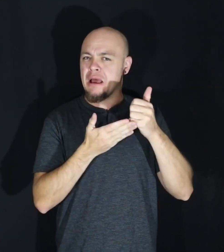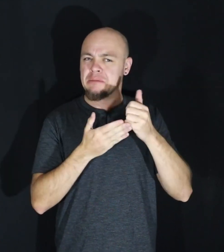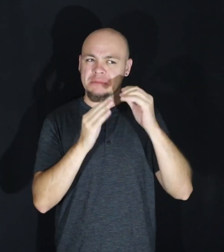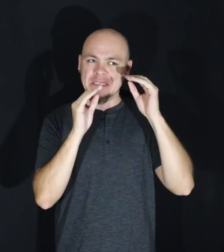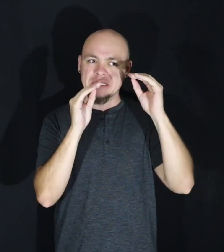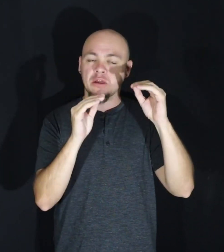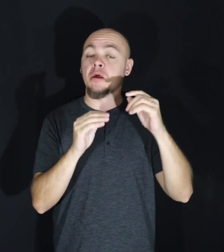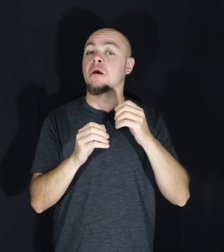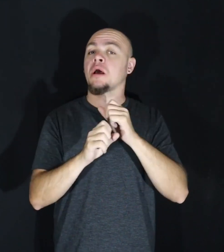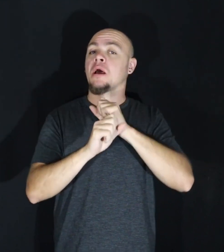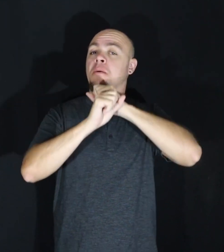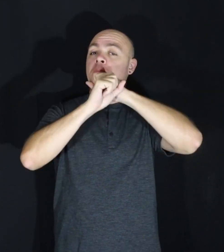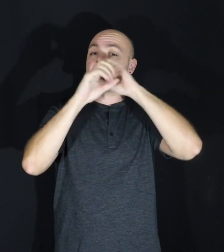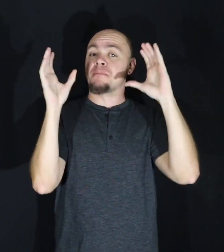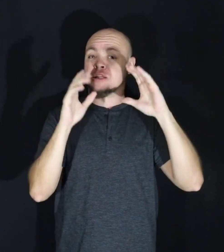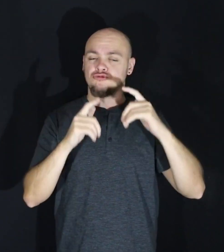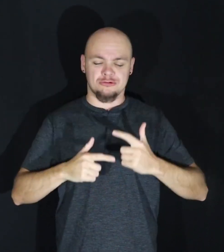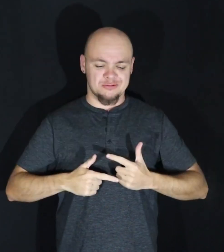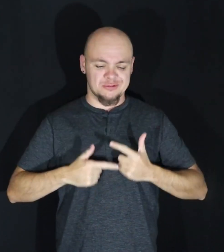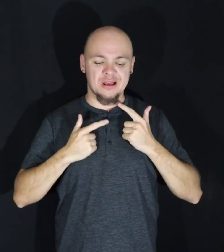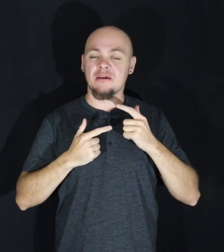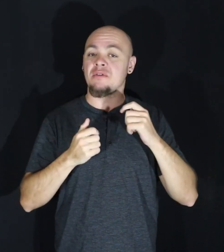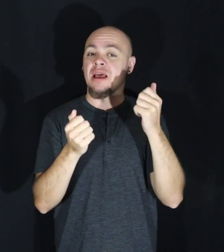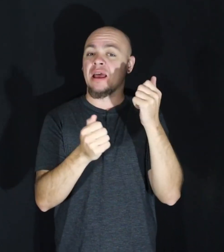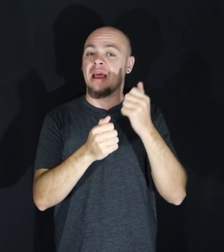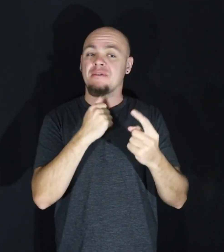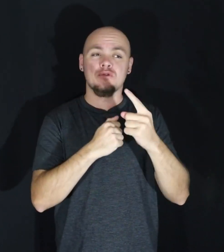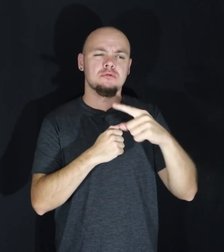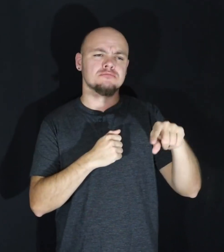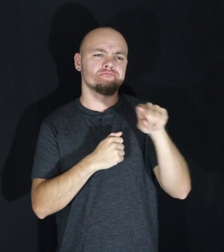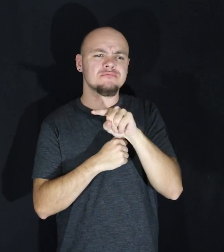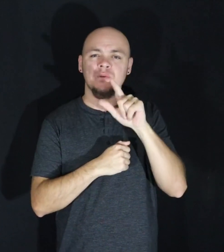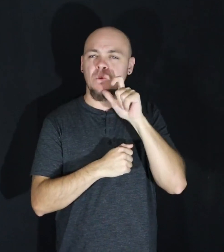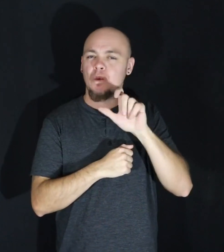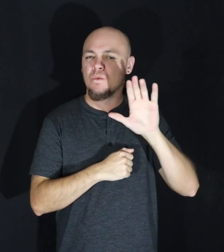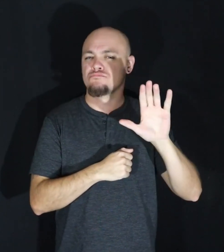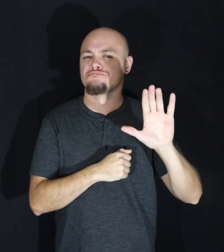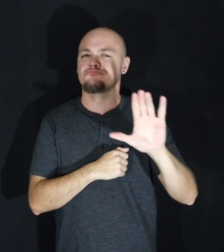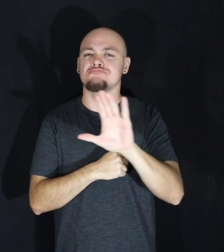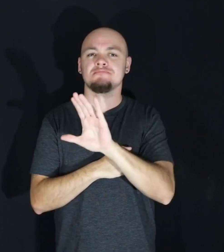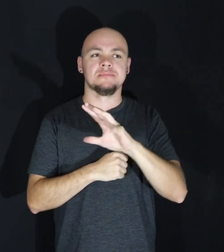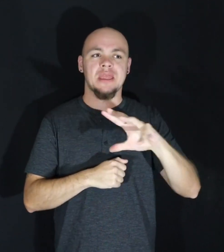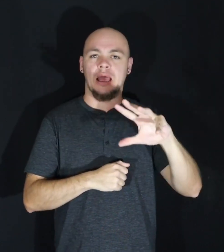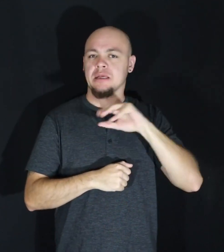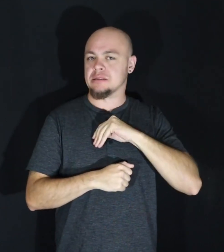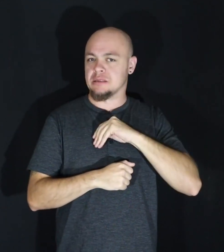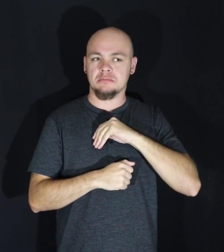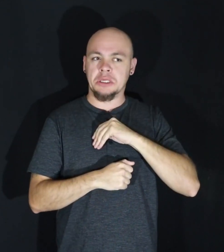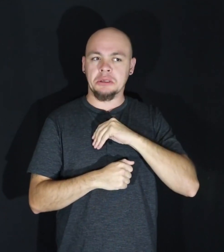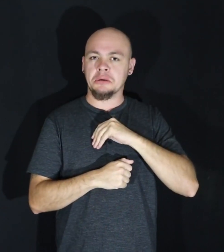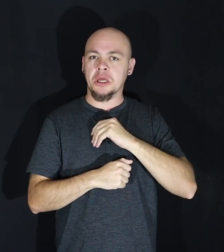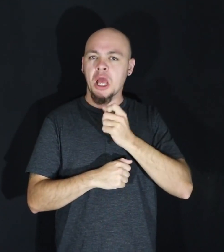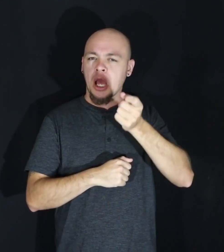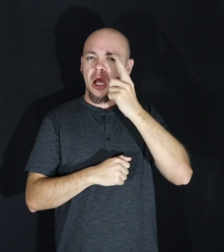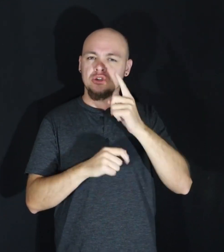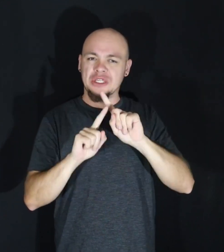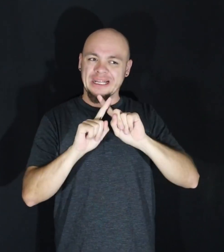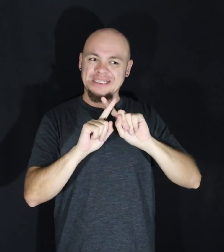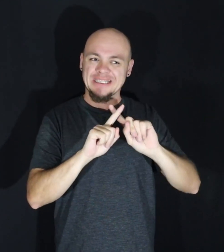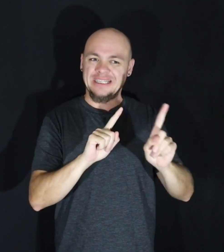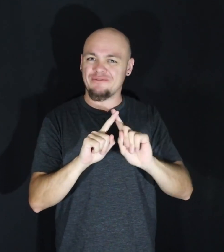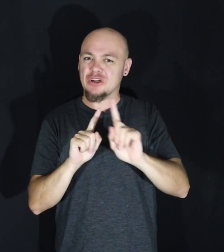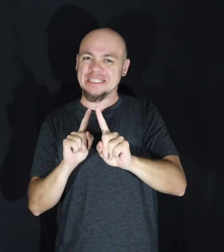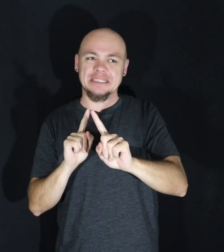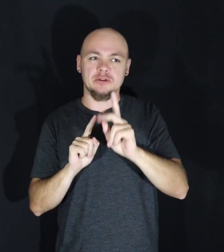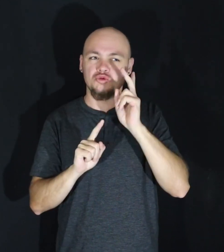your life where you accept everybody for who they are. You don't understand difference. In fact, you don't